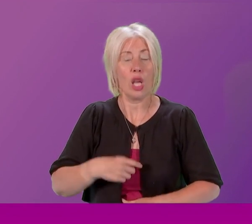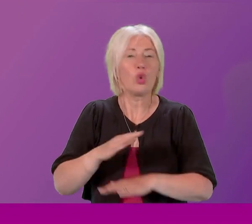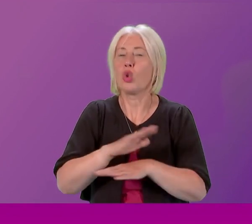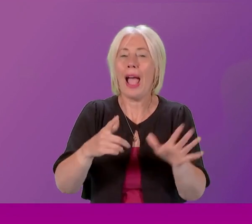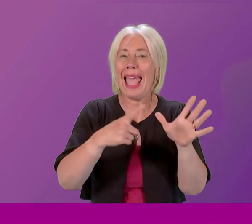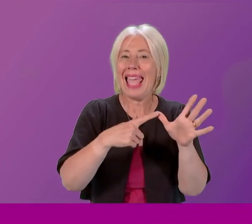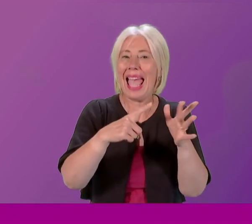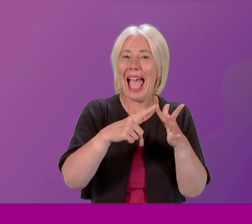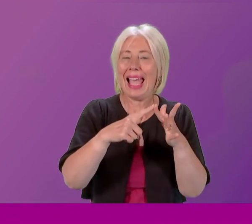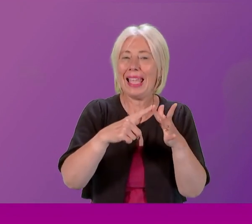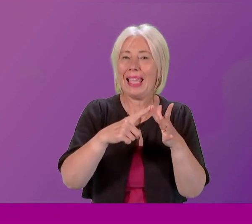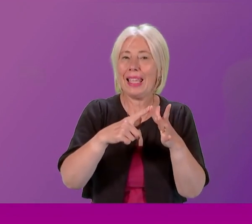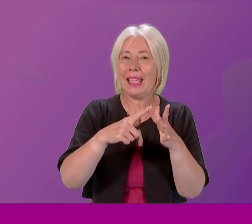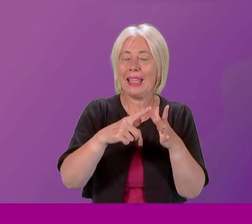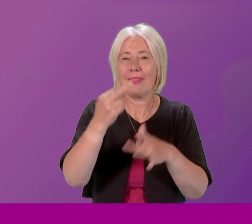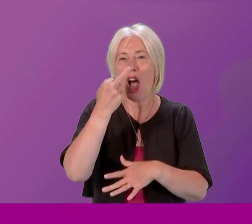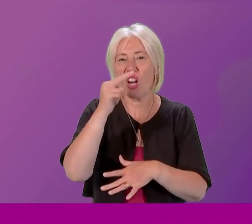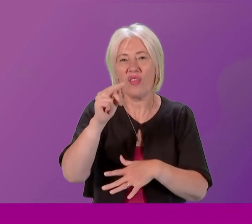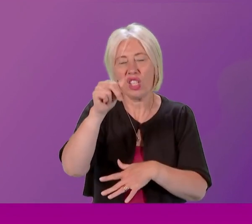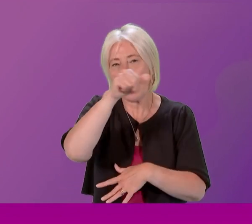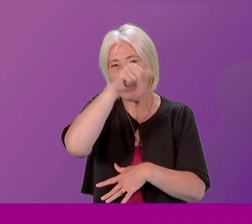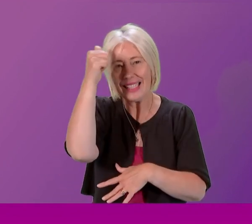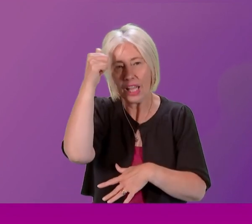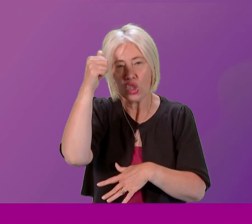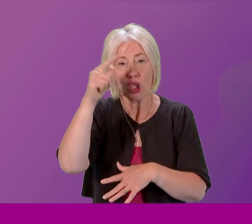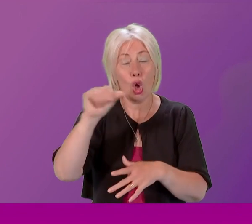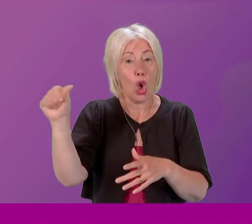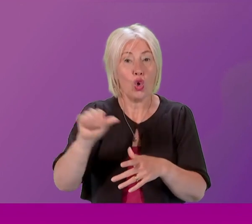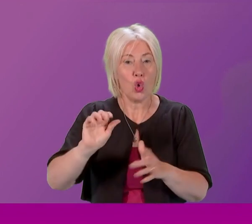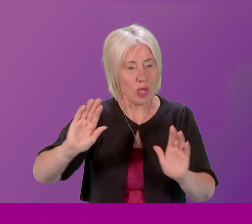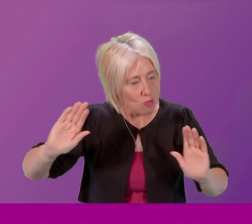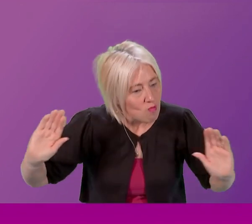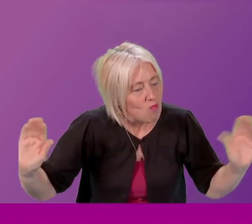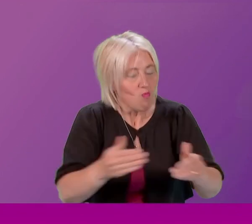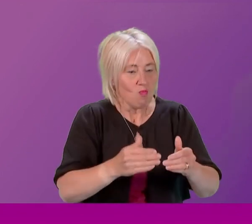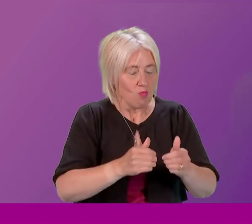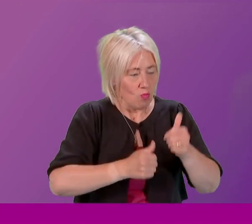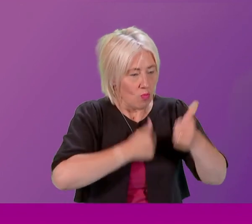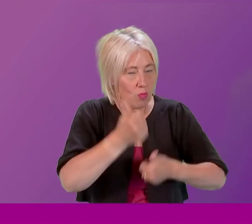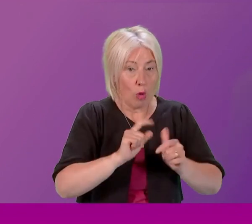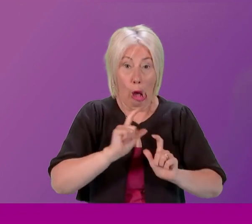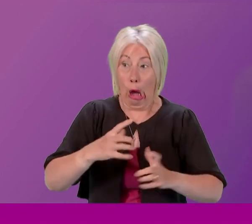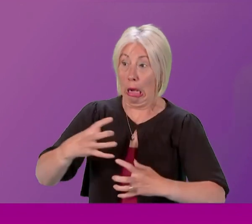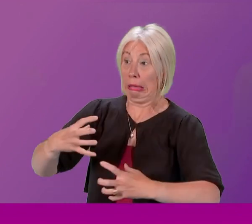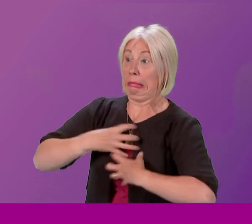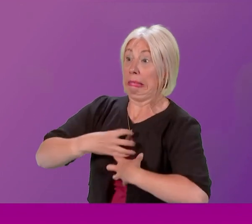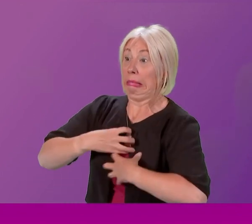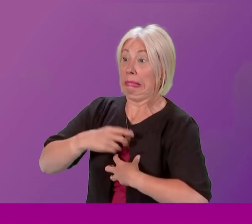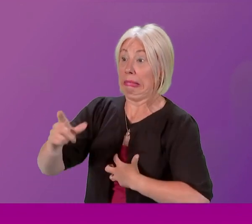In other words, AI, should we embrace it or be terrified?